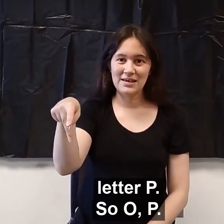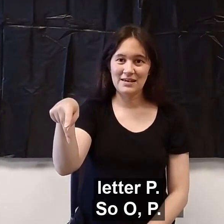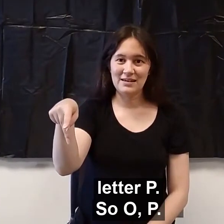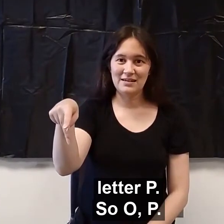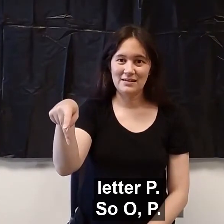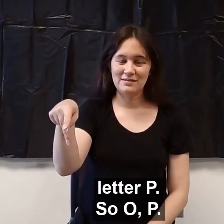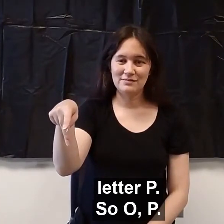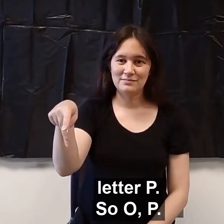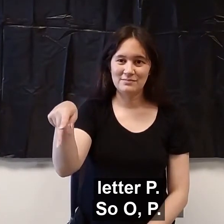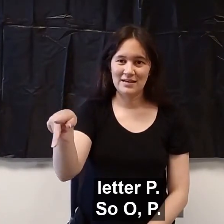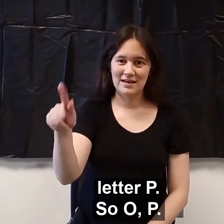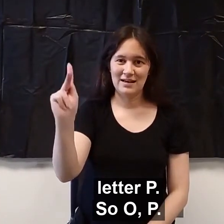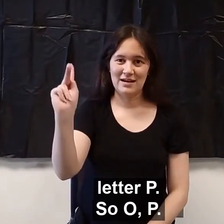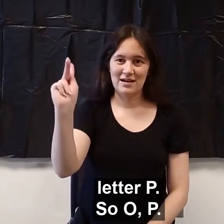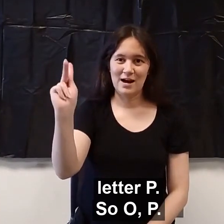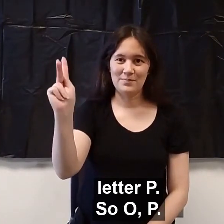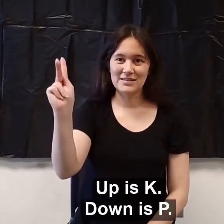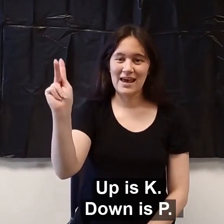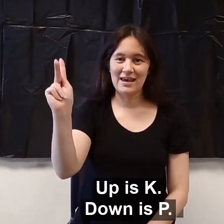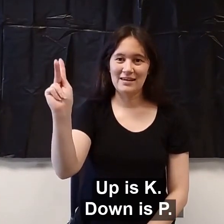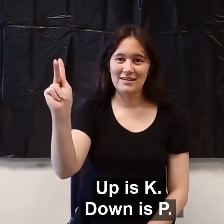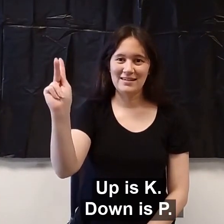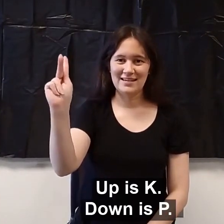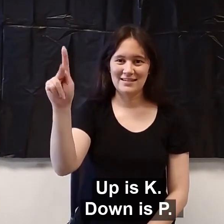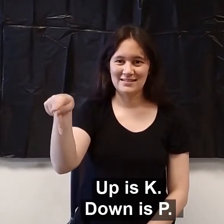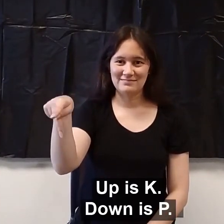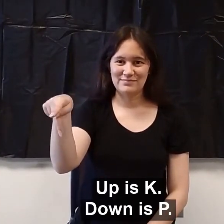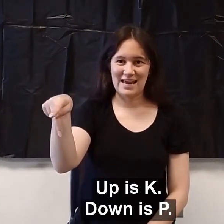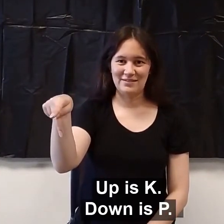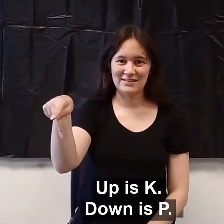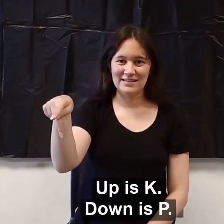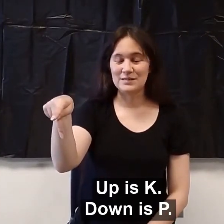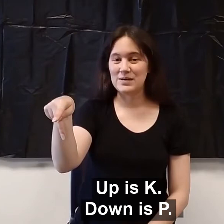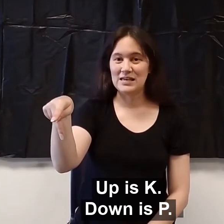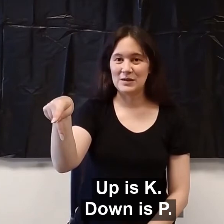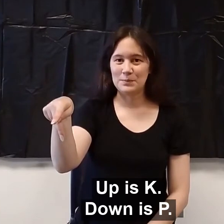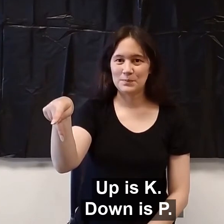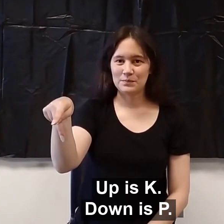P, up is K, down is P.